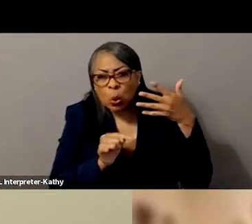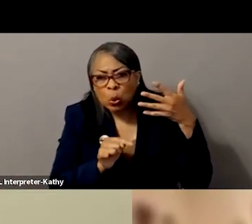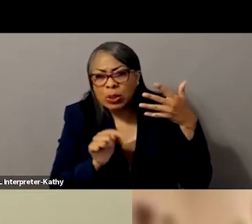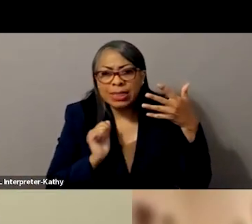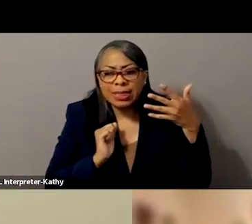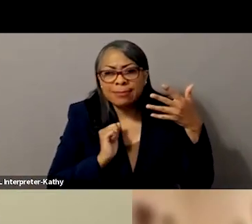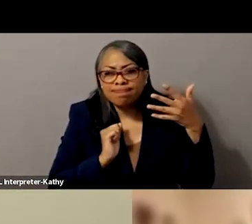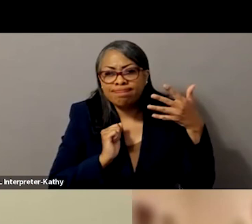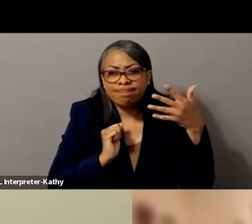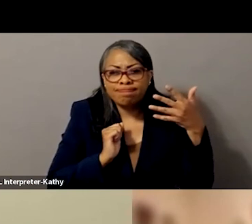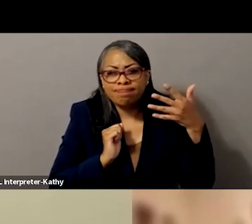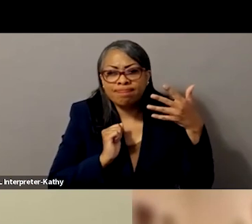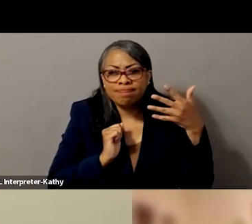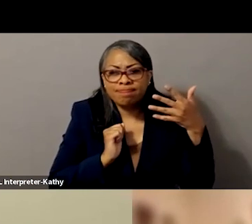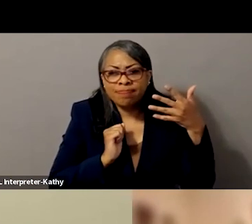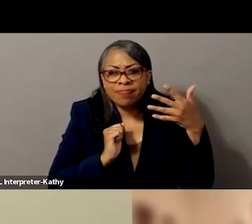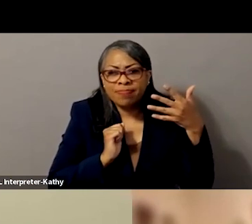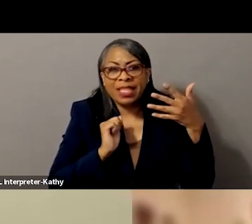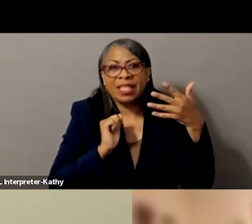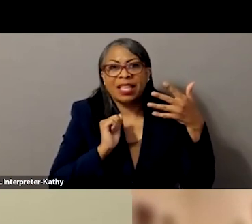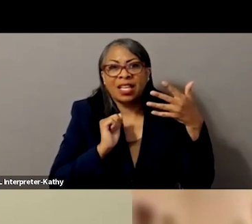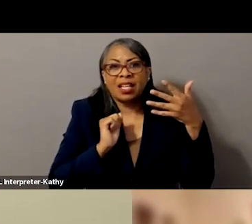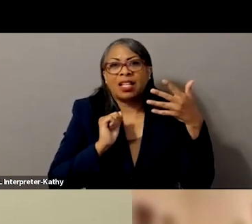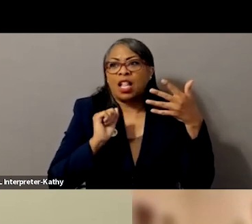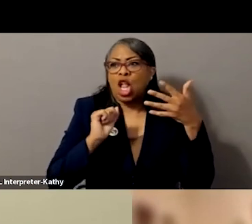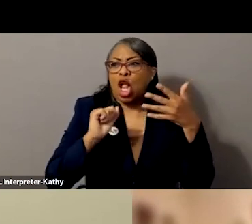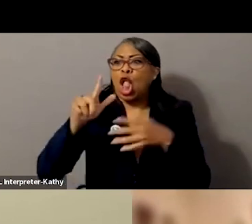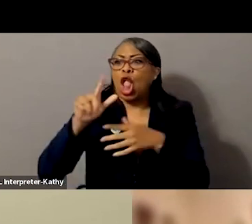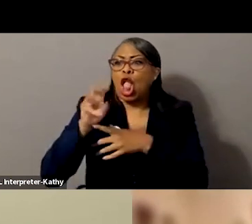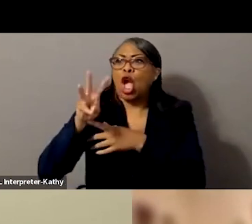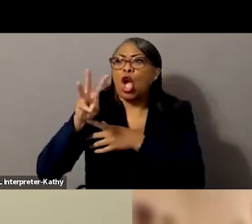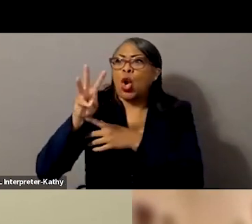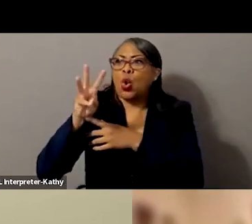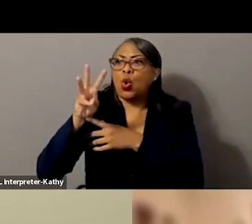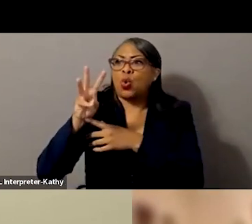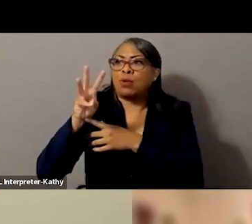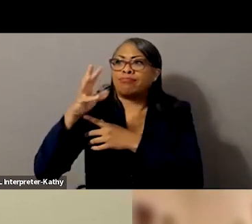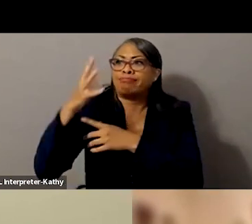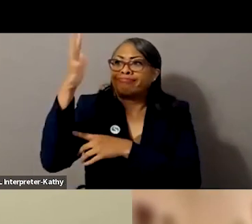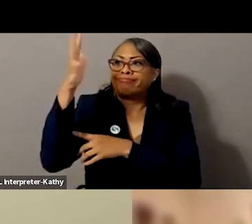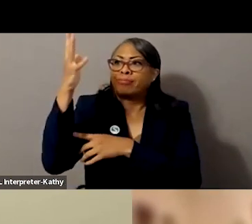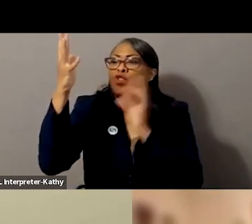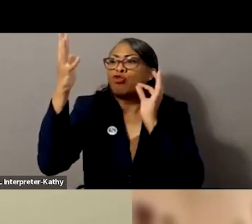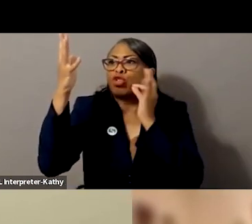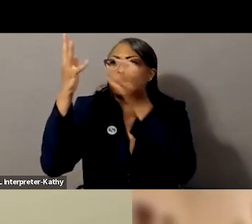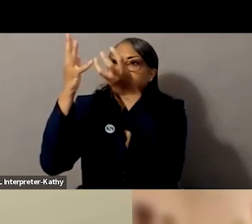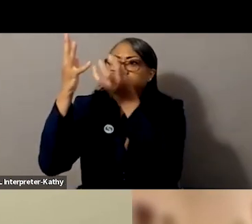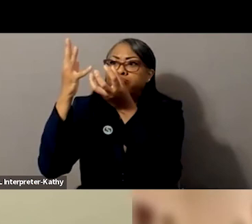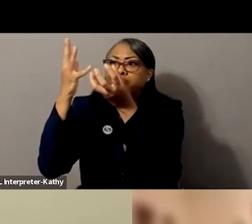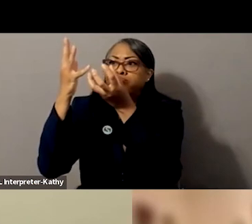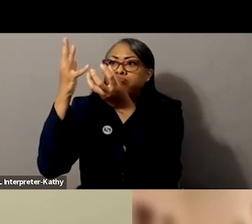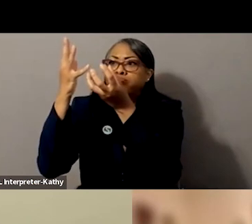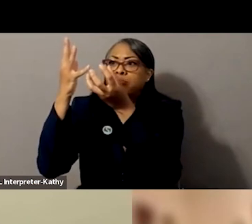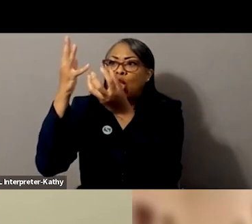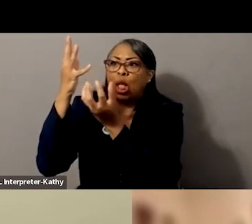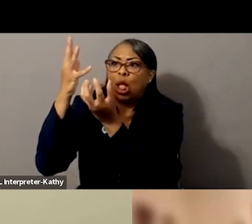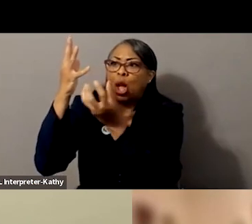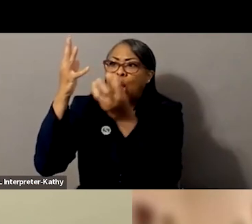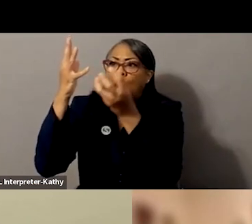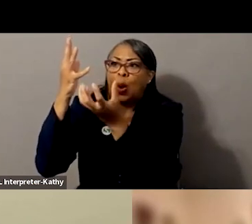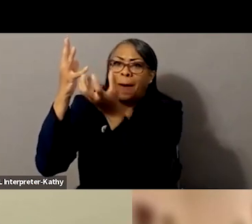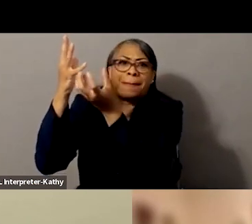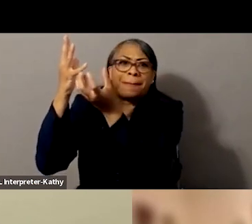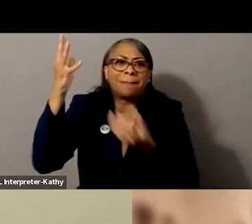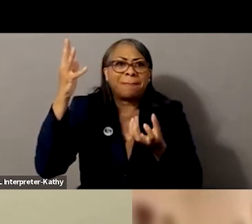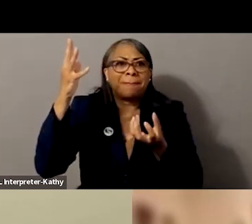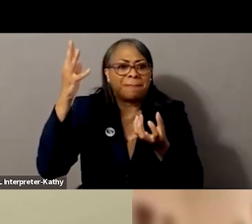and pick them, David, as fast as we can, so that we can have greater impact, so people can see that we're